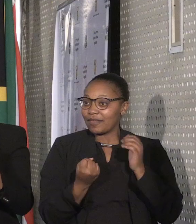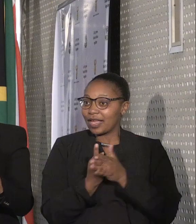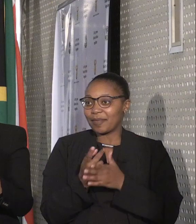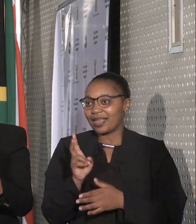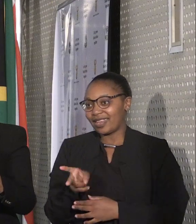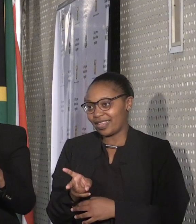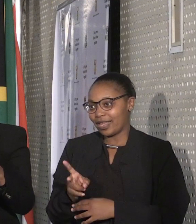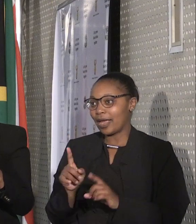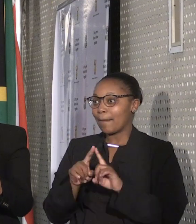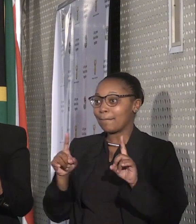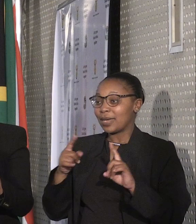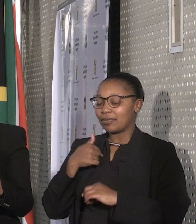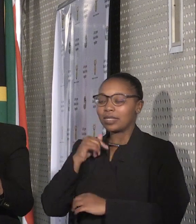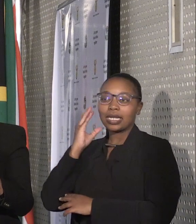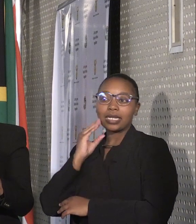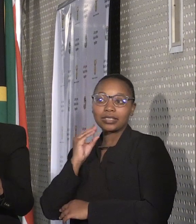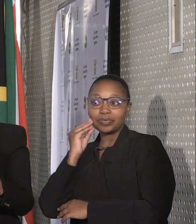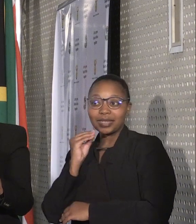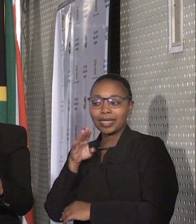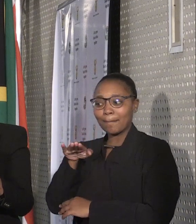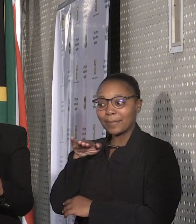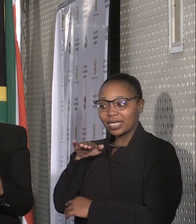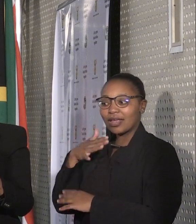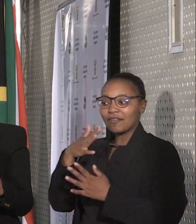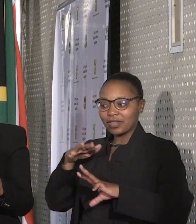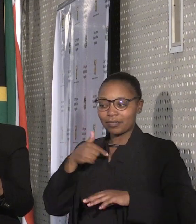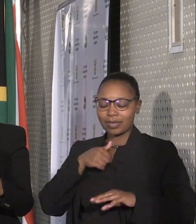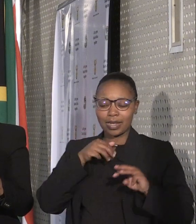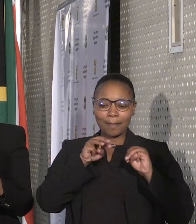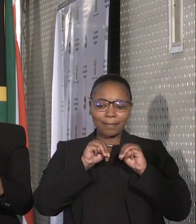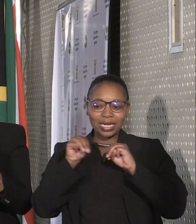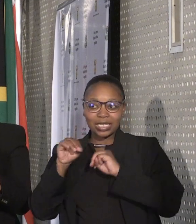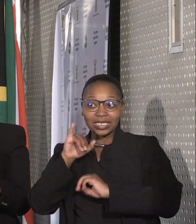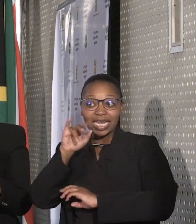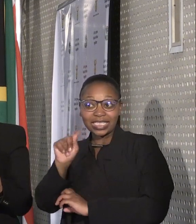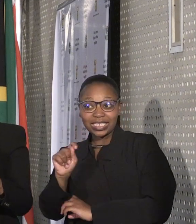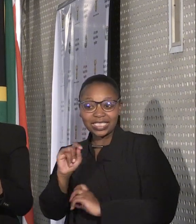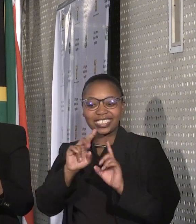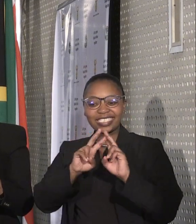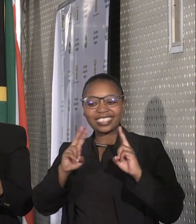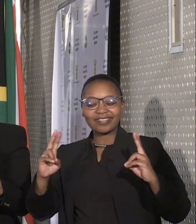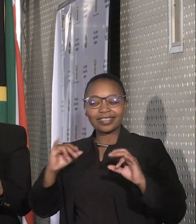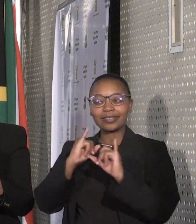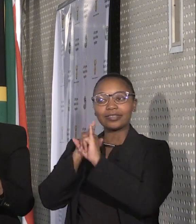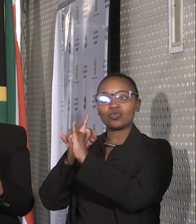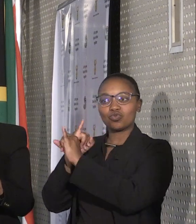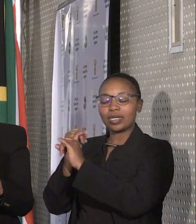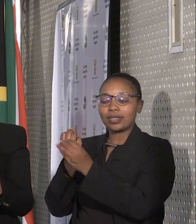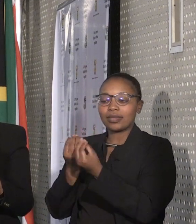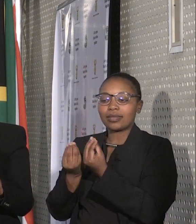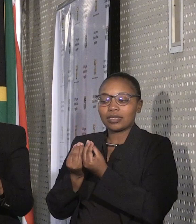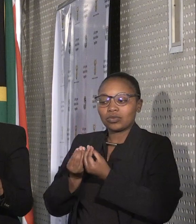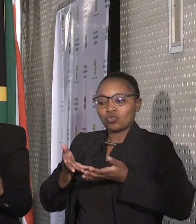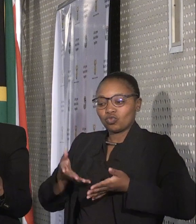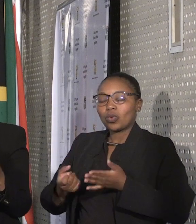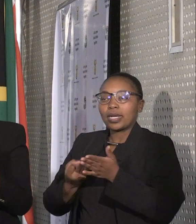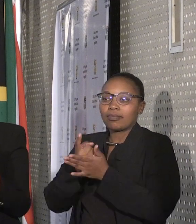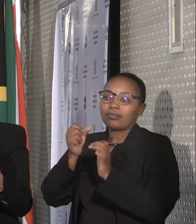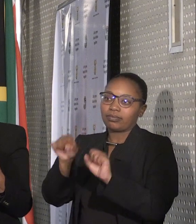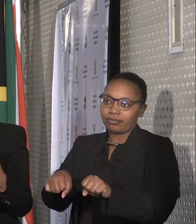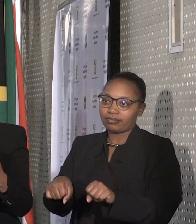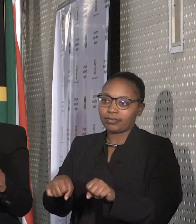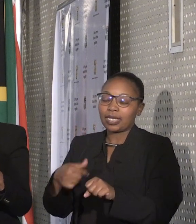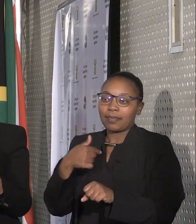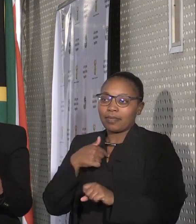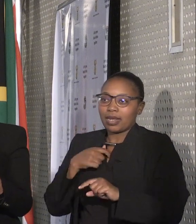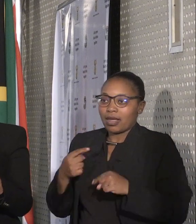my experience in banking, having managed IT in so many institutions, things like this do happen. We absolutely,